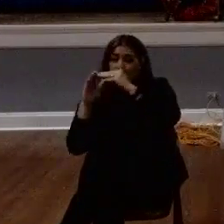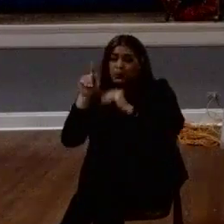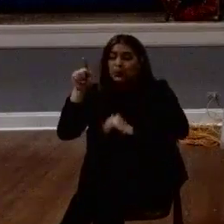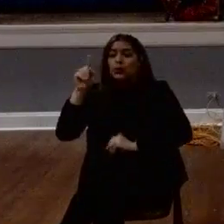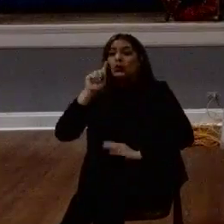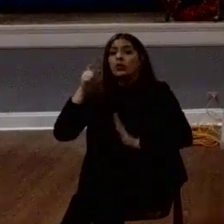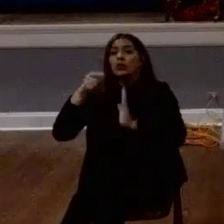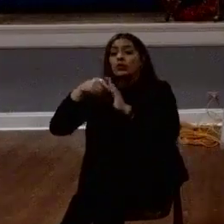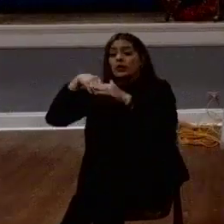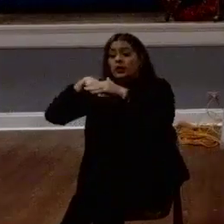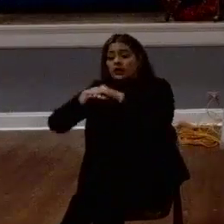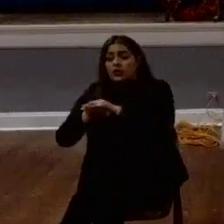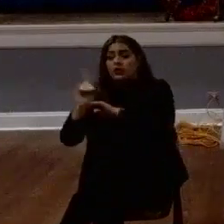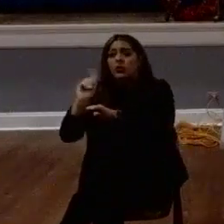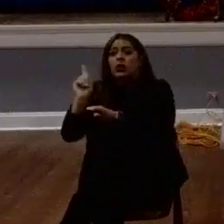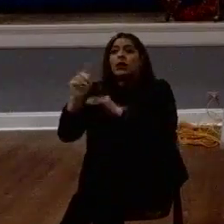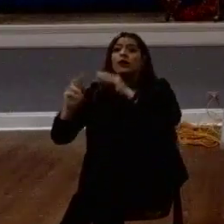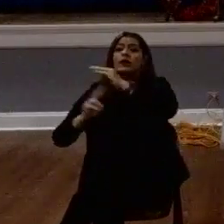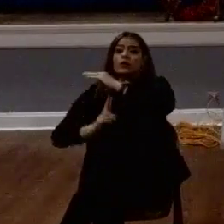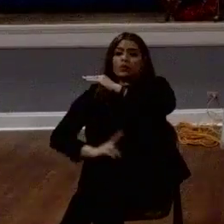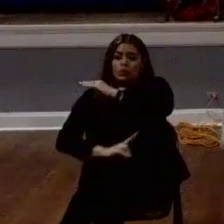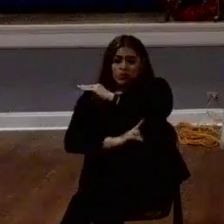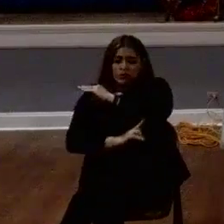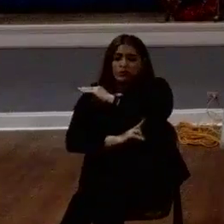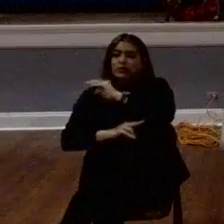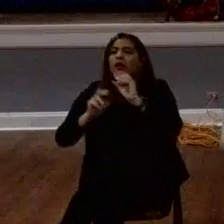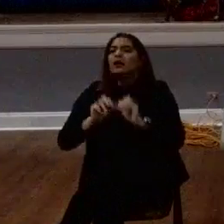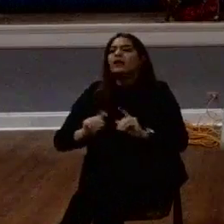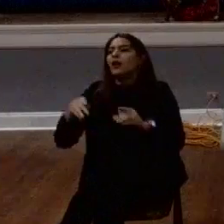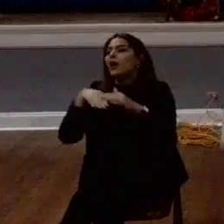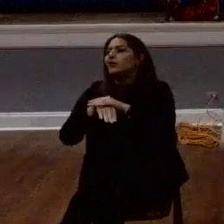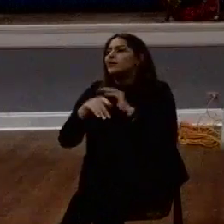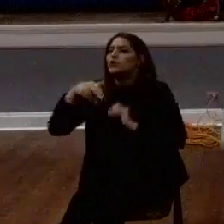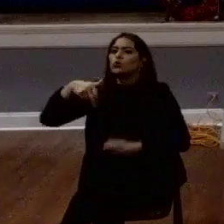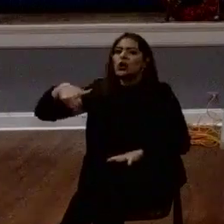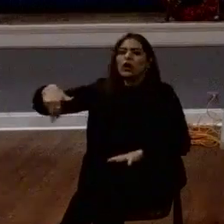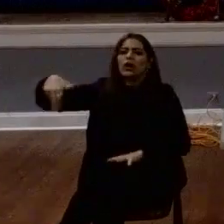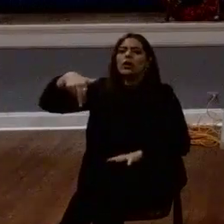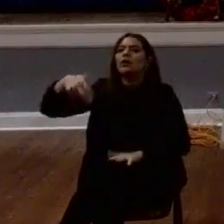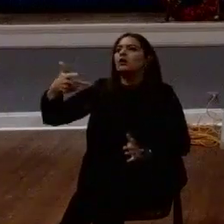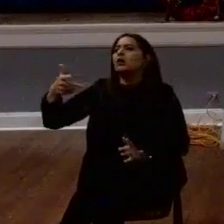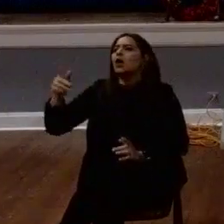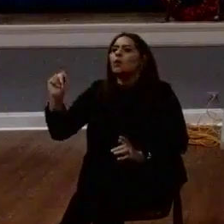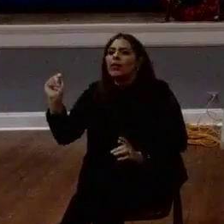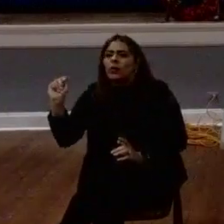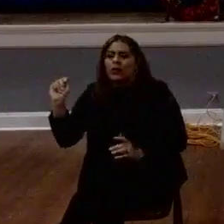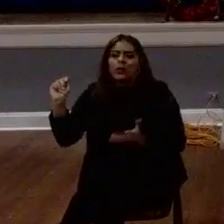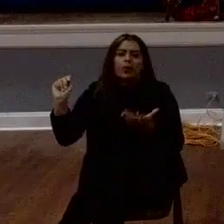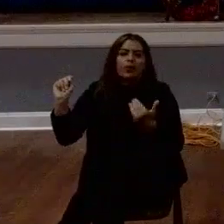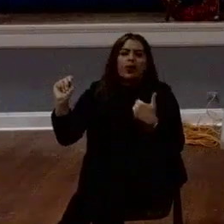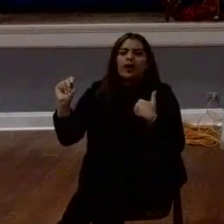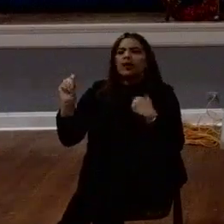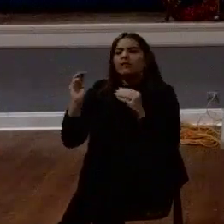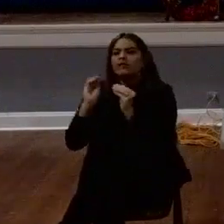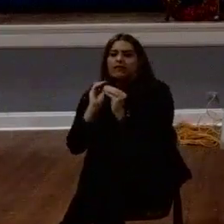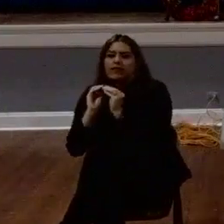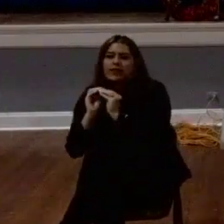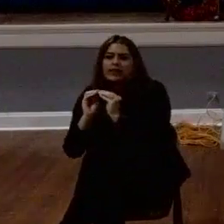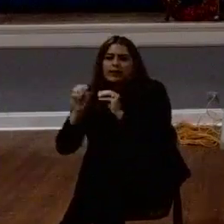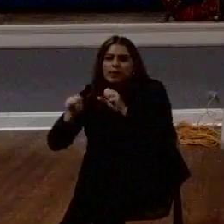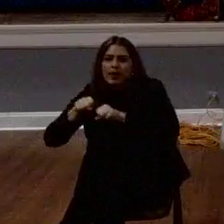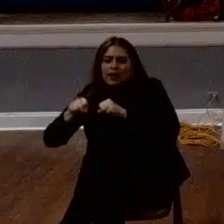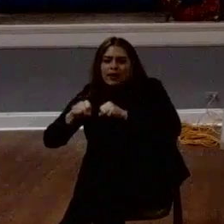entry plaza for the bridge. And that gives access to the trail. There's a restroom there. There's some bike repair,